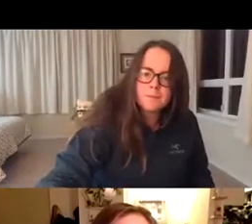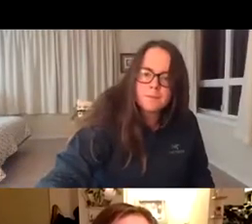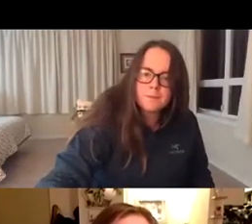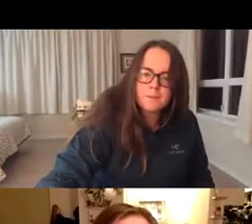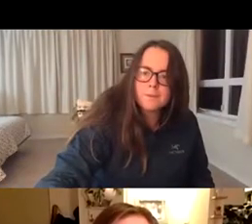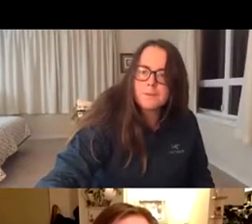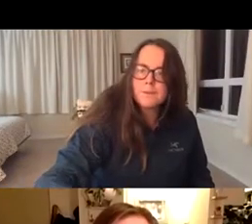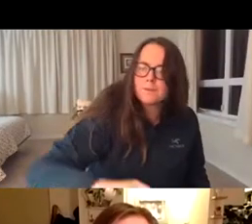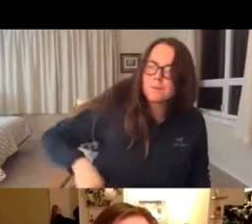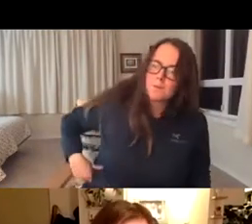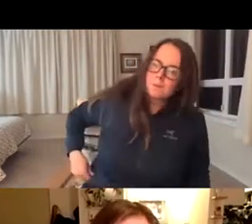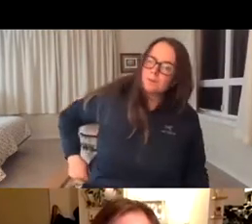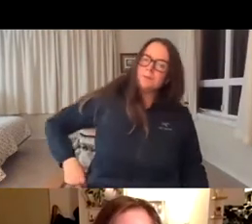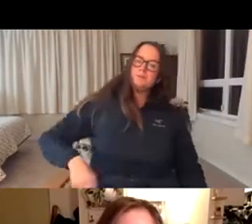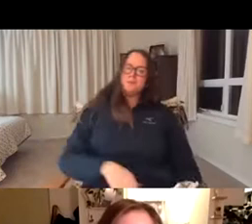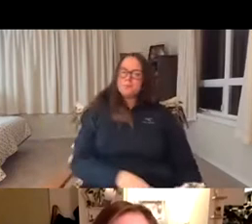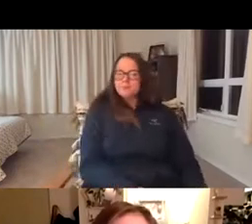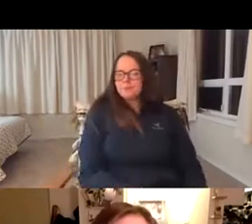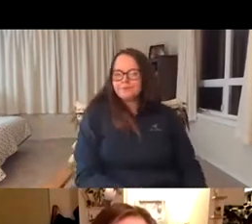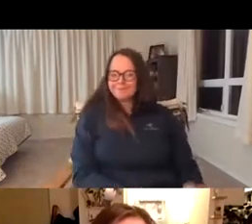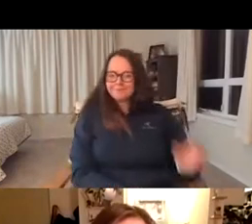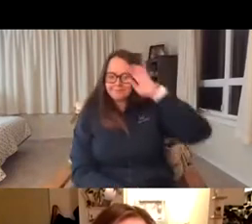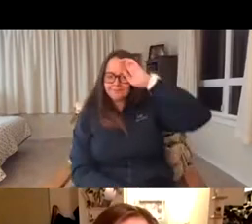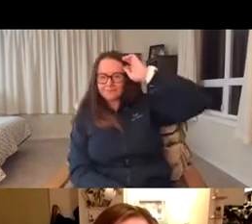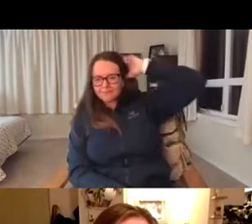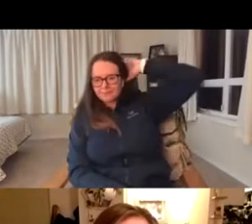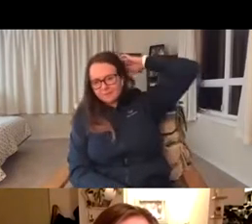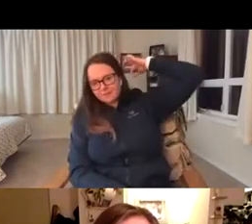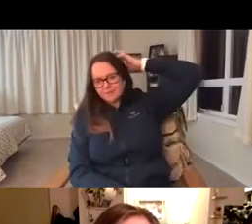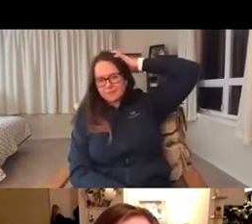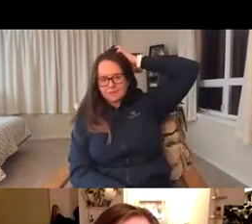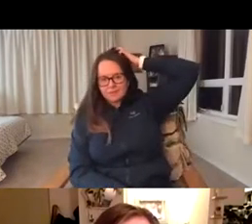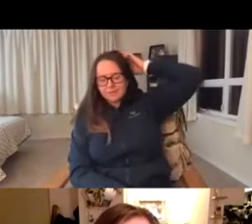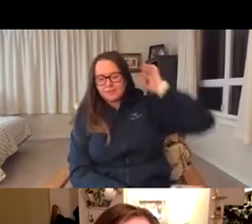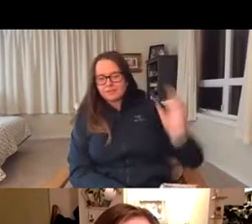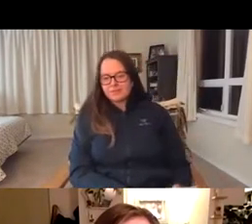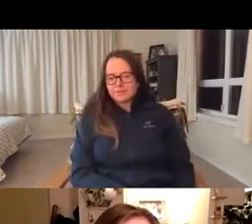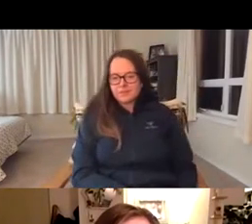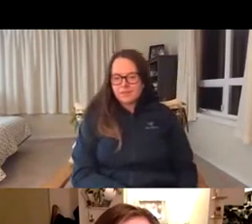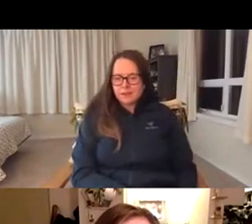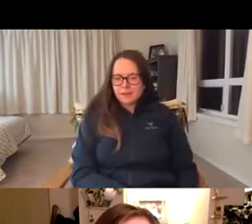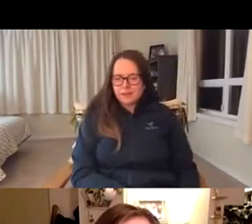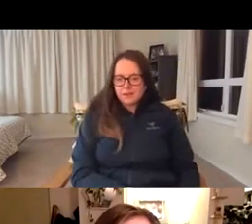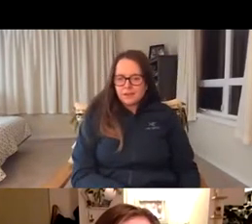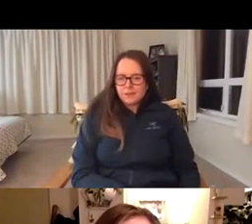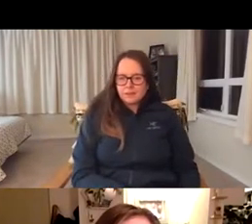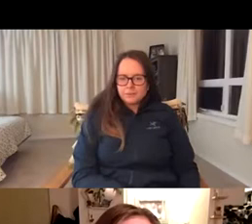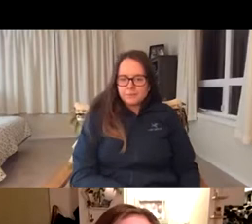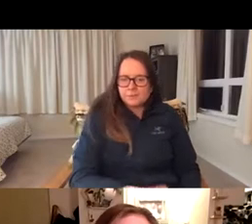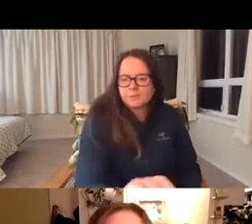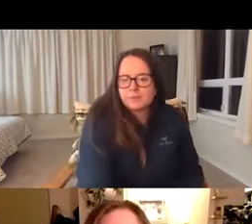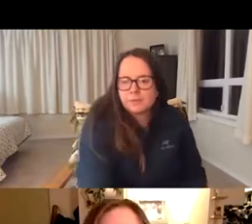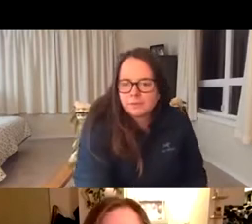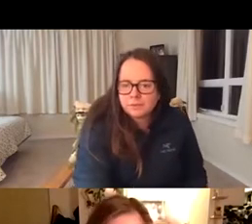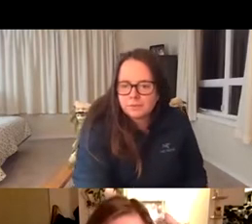There we are. So welcome everybody. Jacqueline, I did not say hello to you. Thank you for joining us. Is it Jacqueline or Jacqueline?